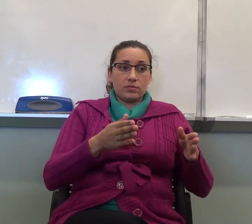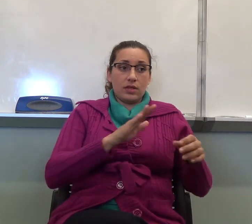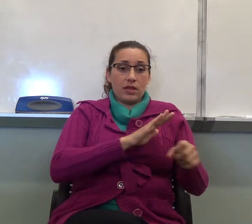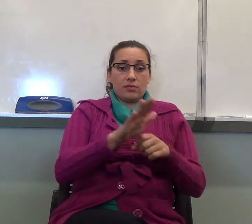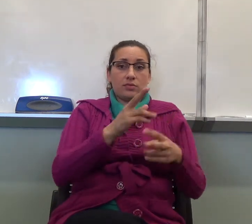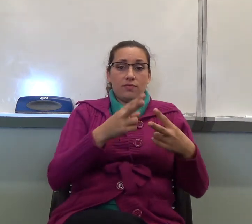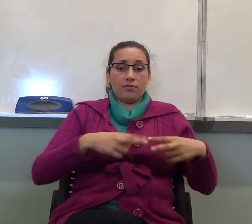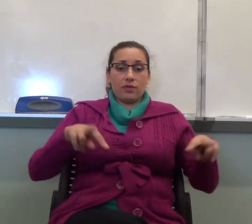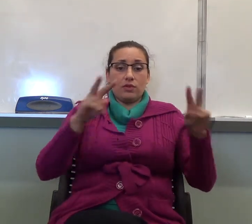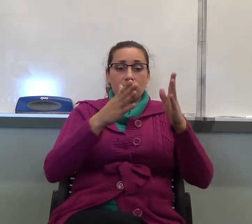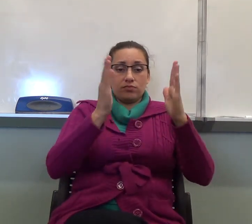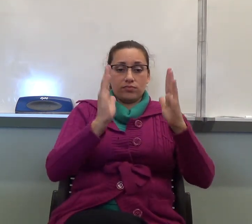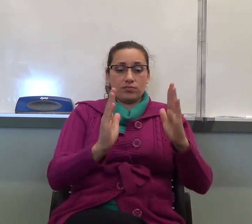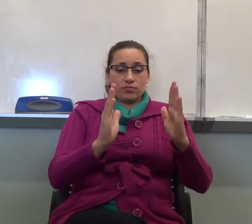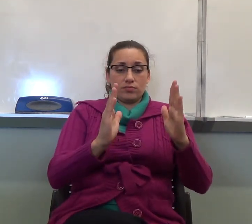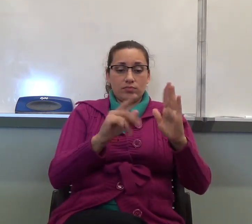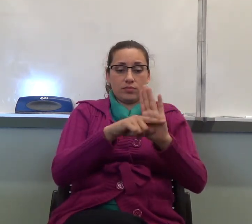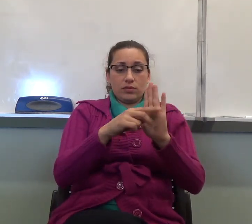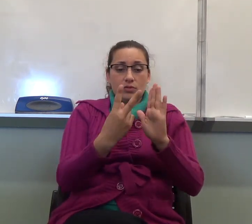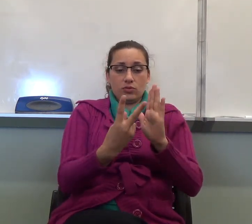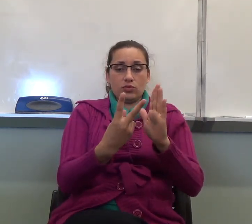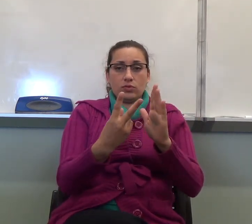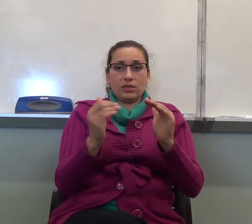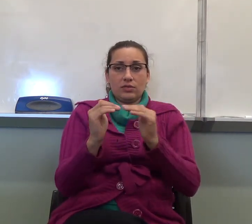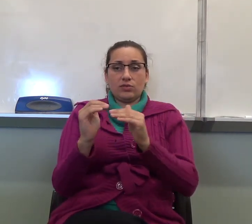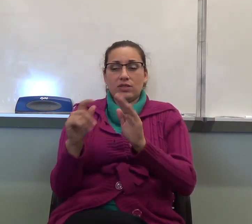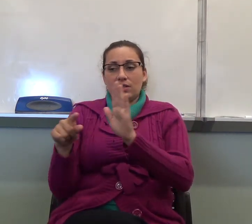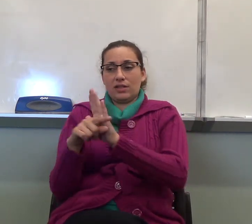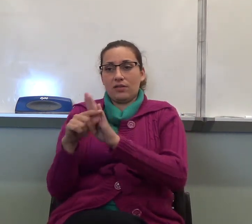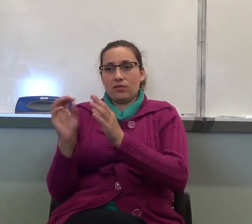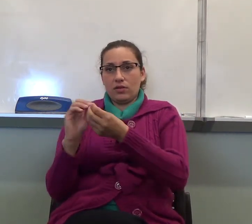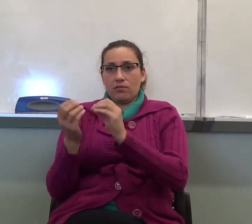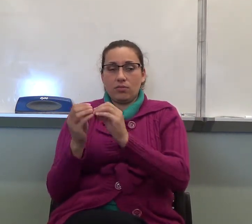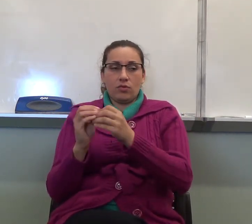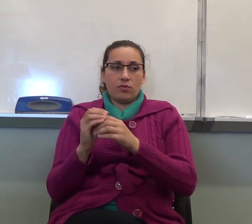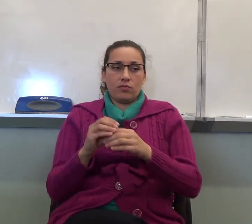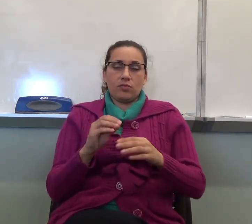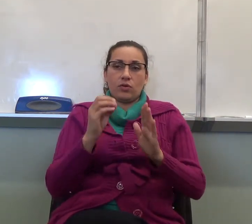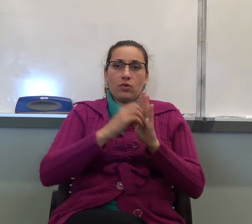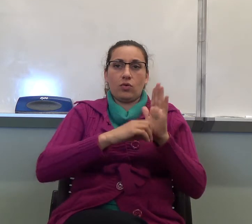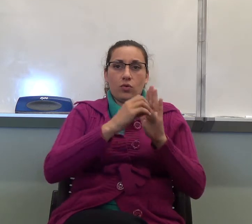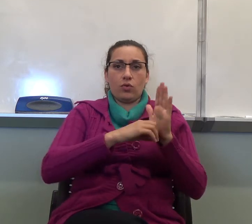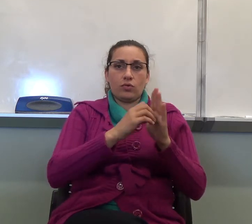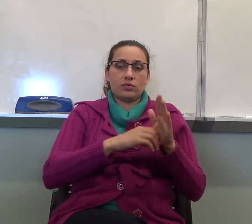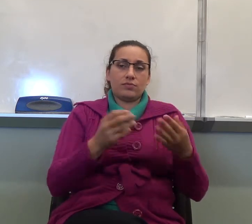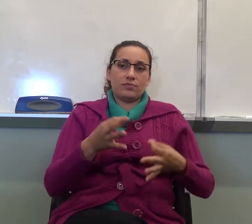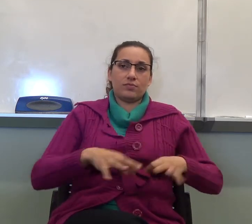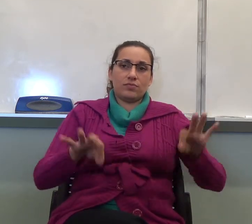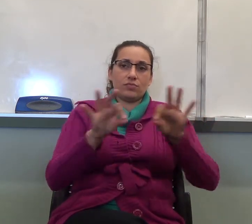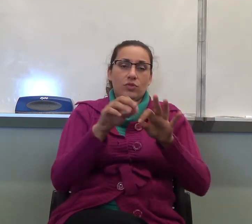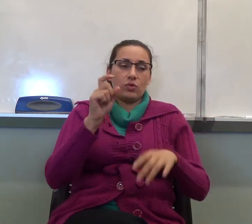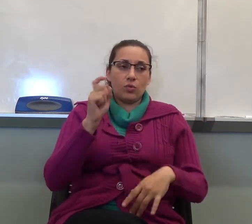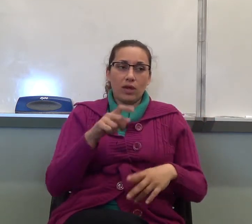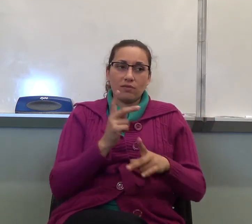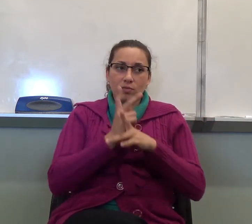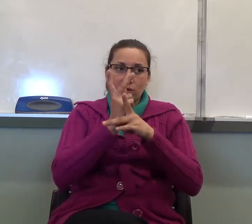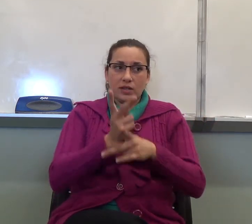number. Meaning that the notation is very important. You've got to be careful with your notation. And you actually